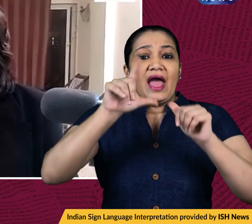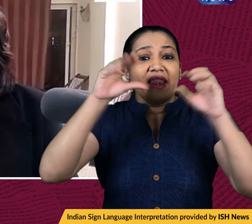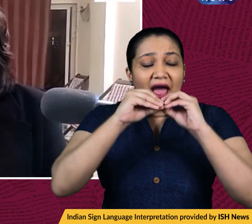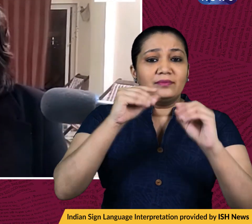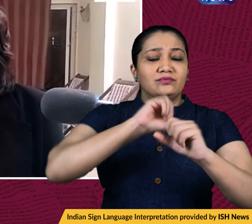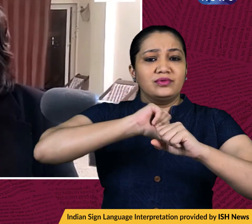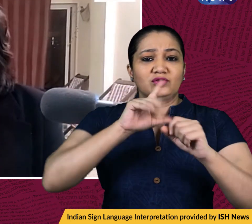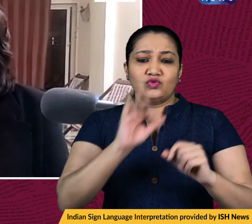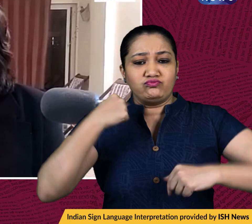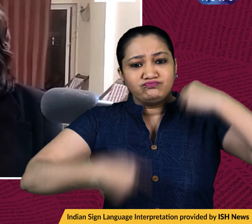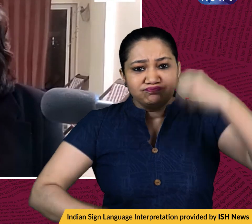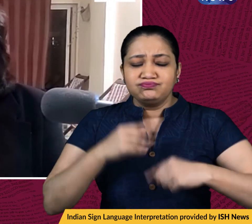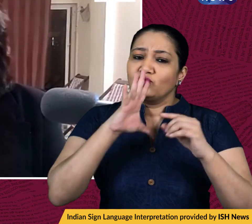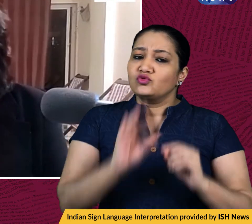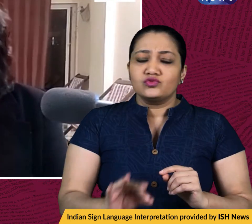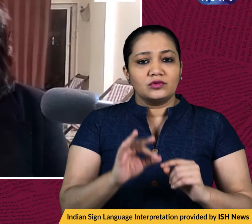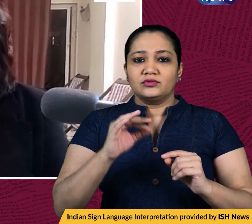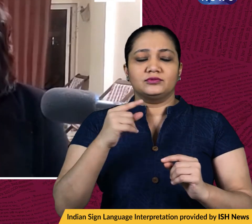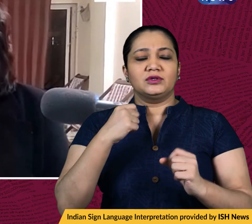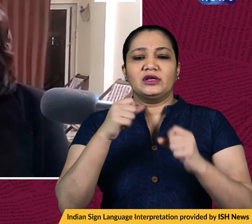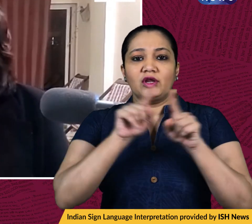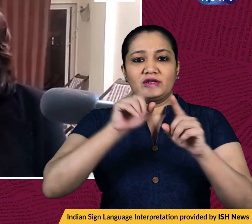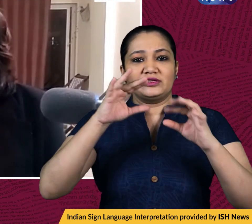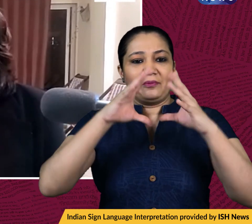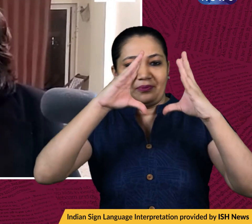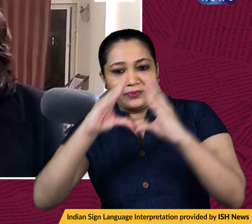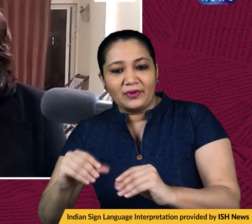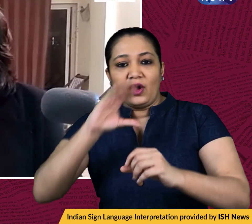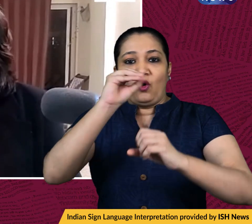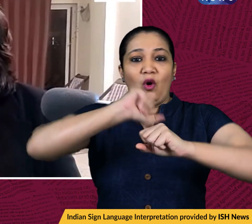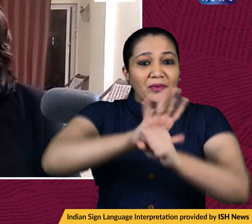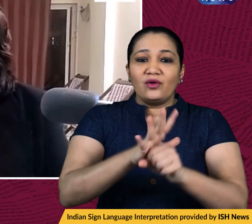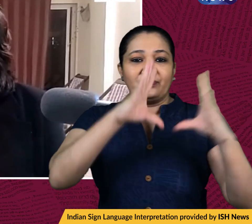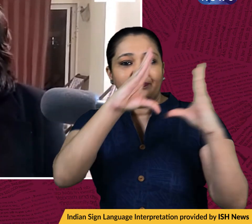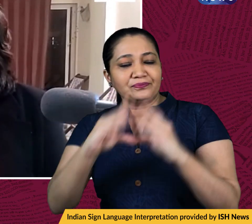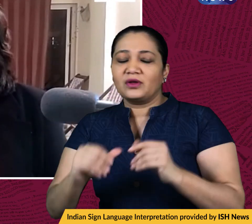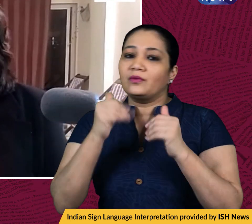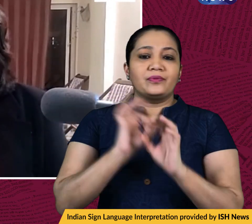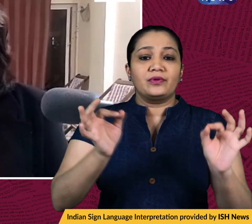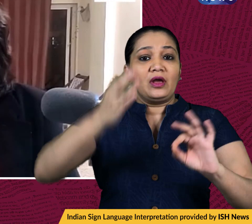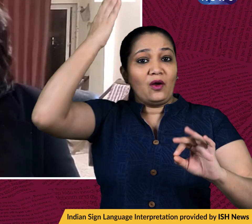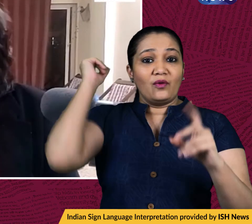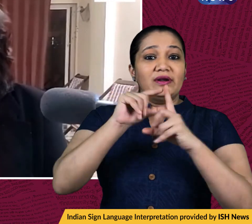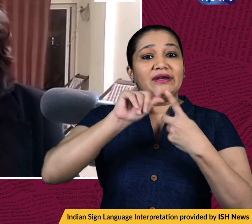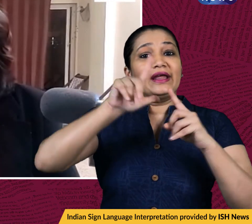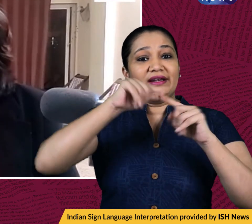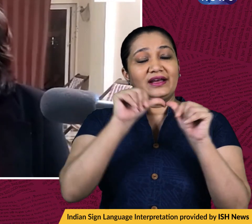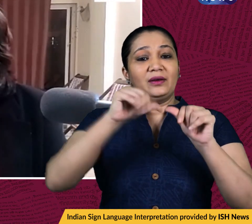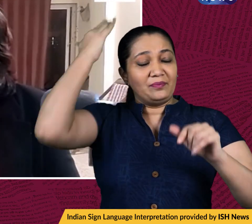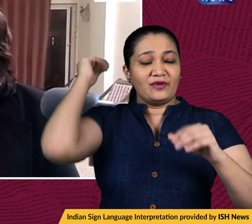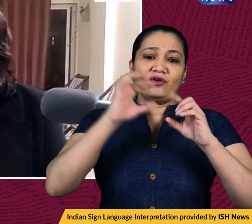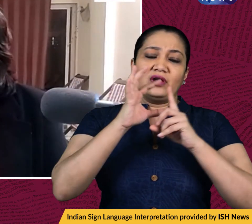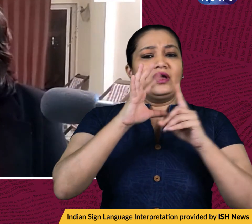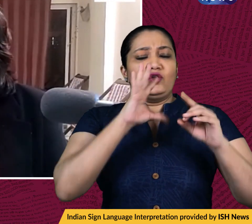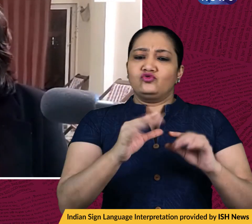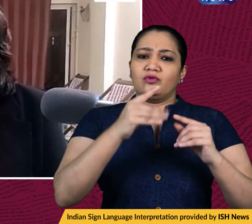lab-level studies show antibodies are less likely to neutralize the new variant, even less than the Delta variant,